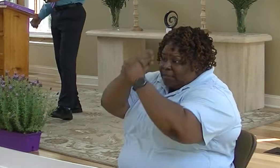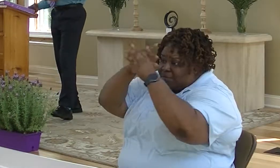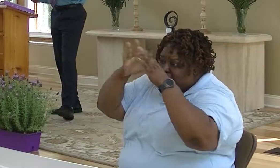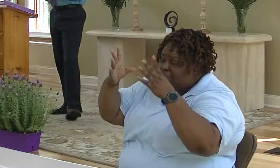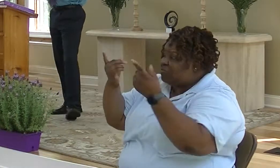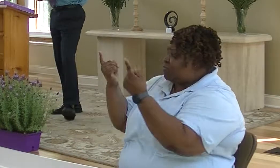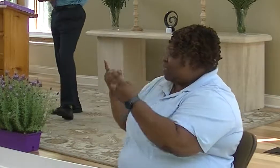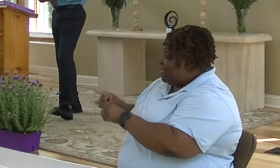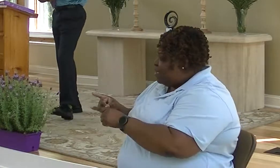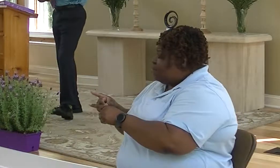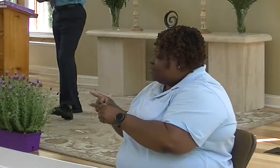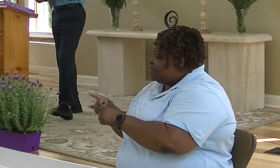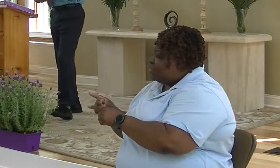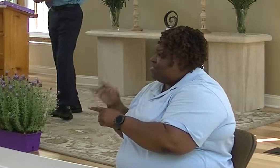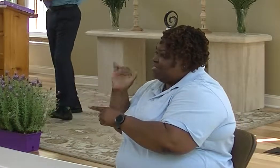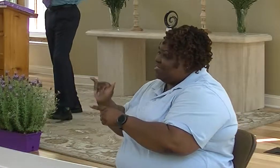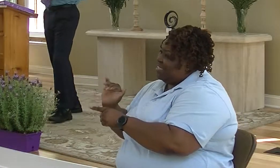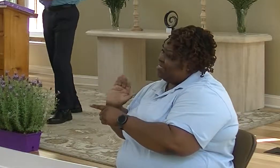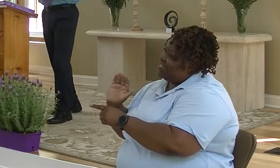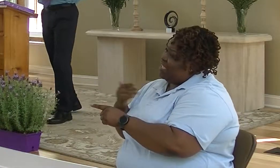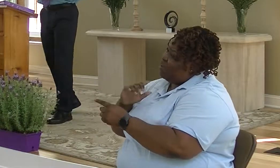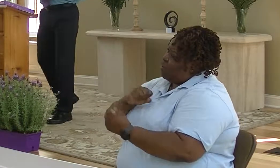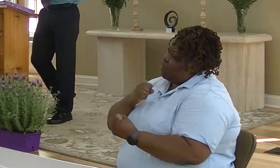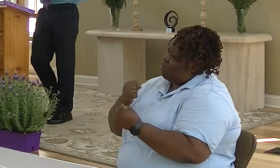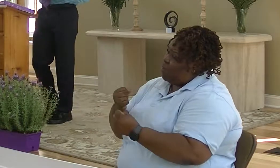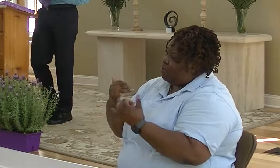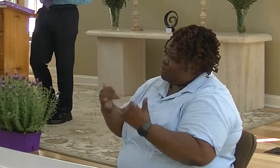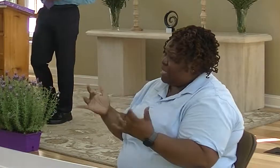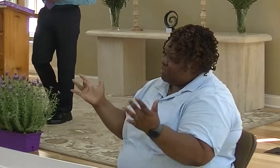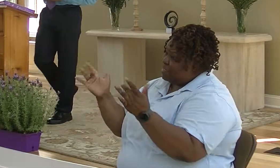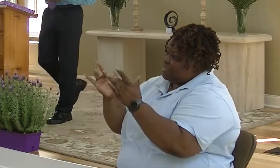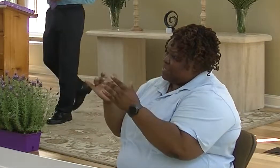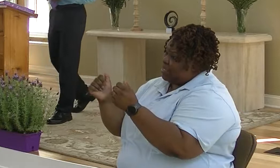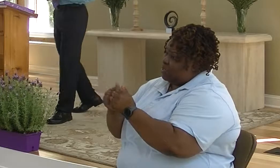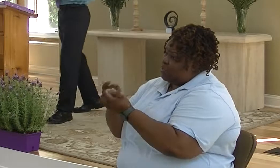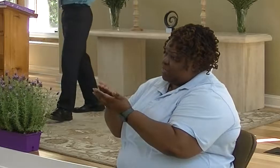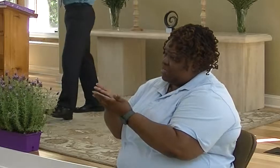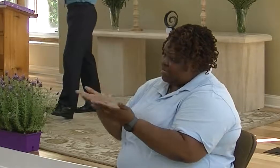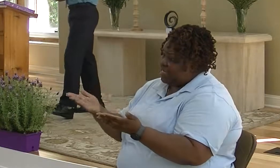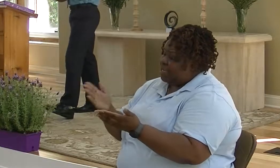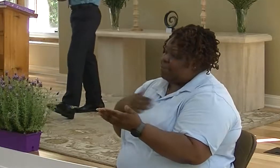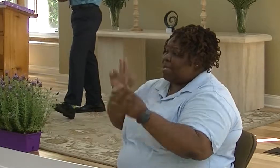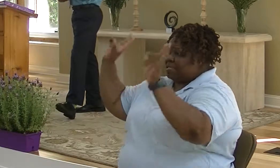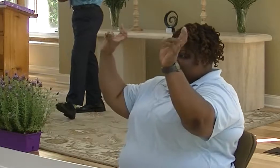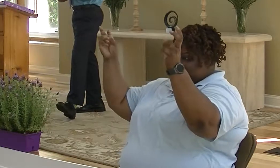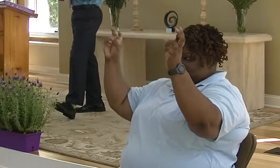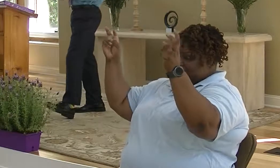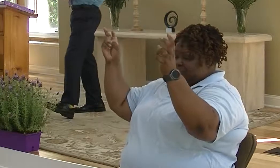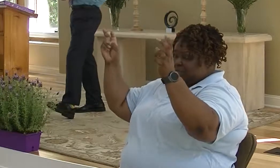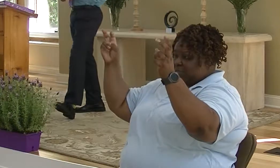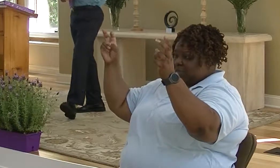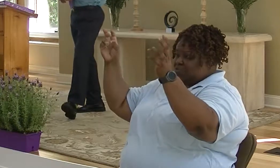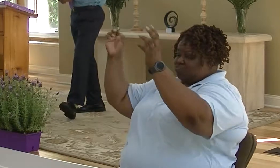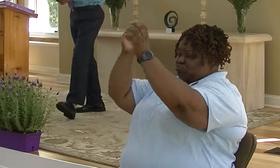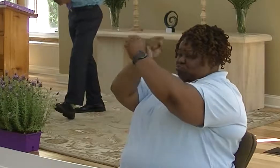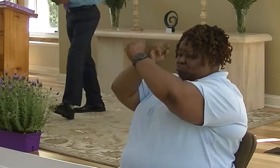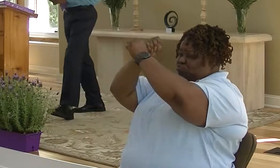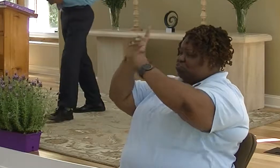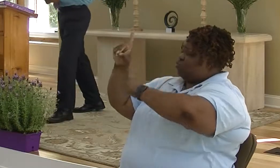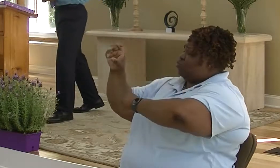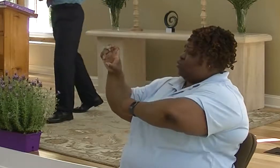how powerful we are. So now, in line with that, what I want to talk today about is this thing called